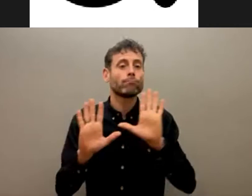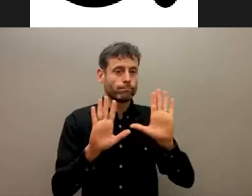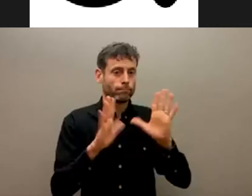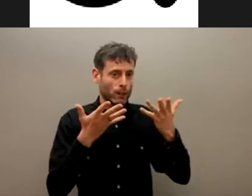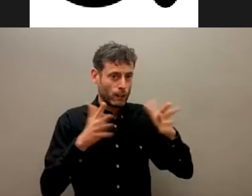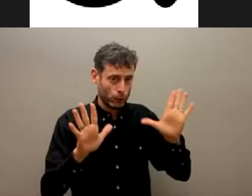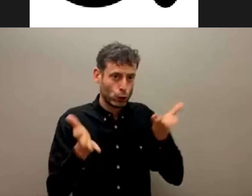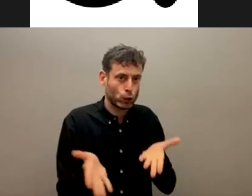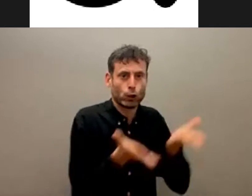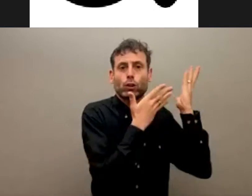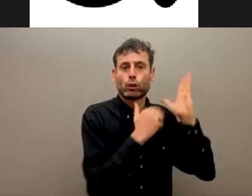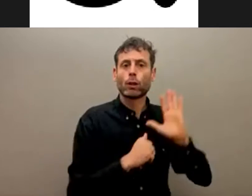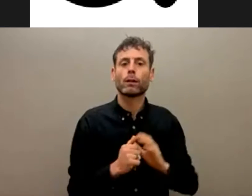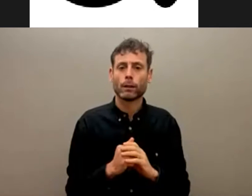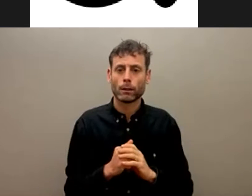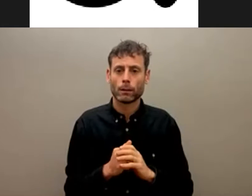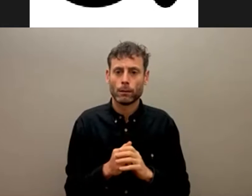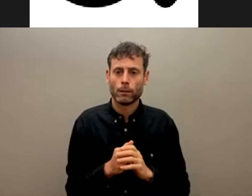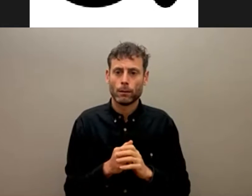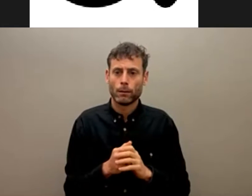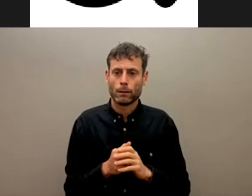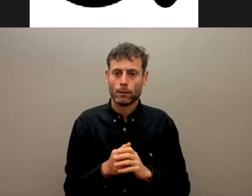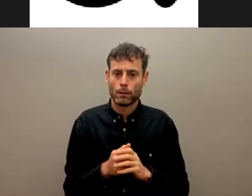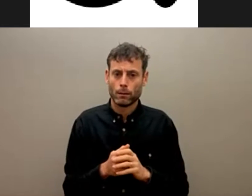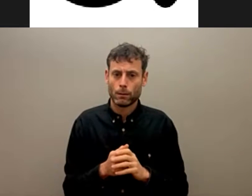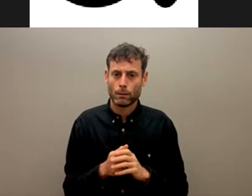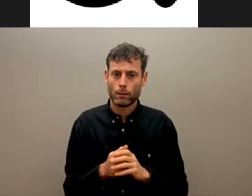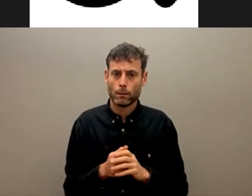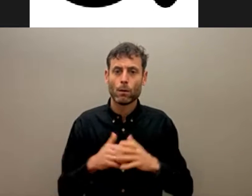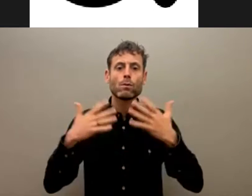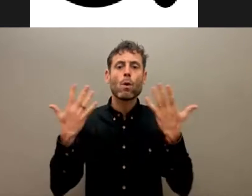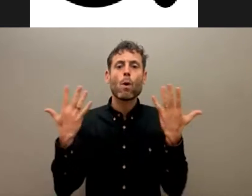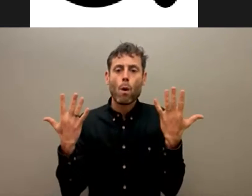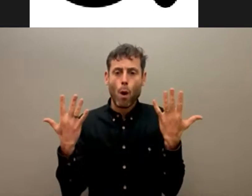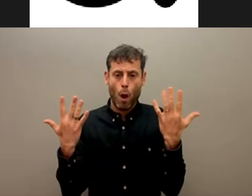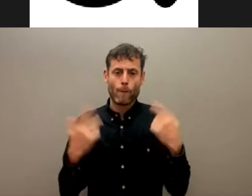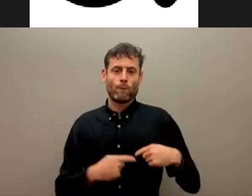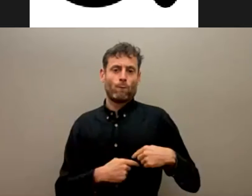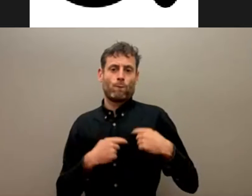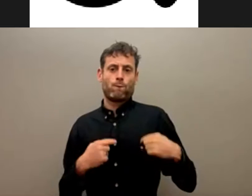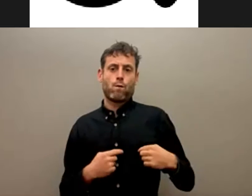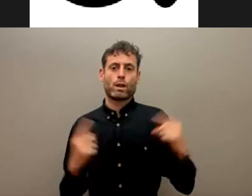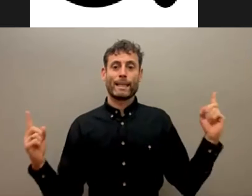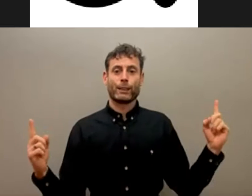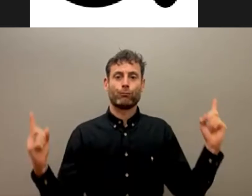And another avenue would be reciprocal volunteering, where we have the exchange